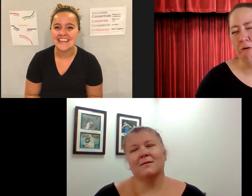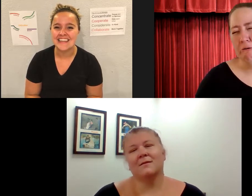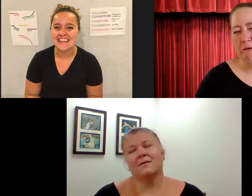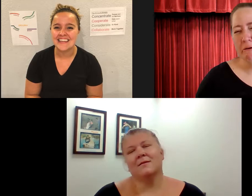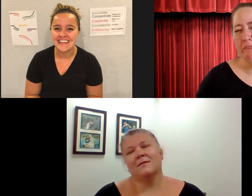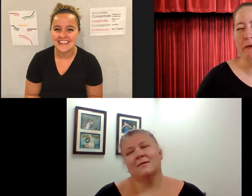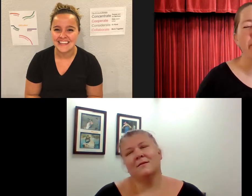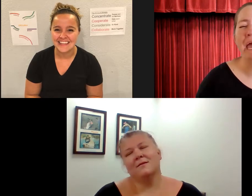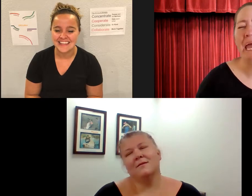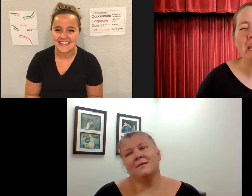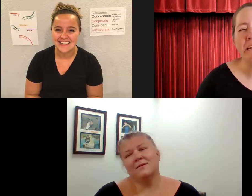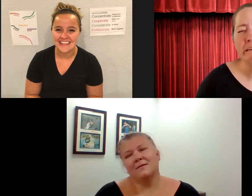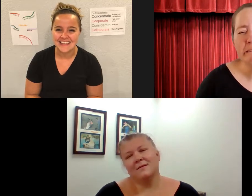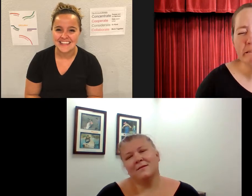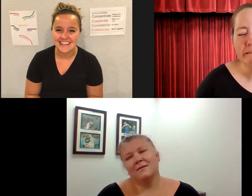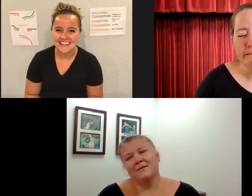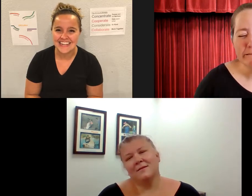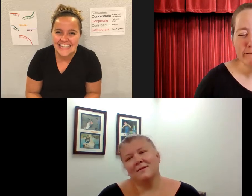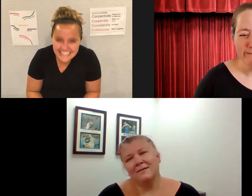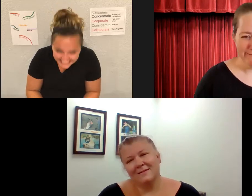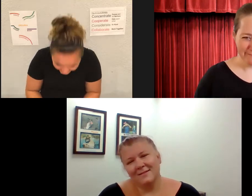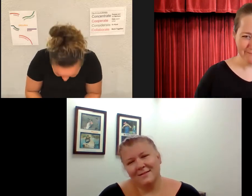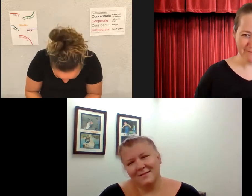Oh, oh, the pain.